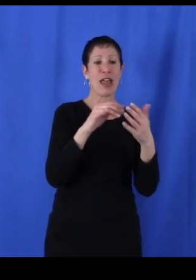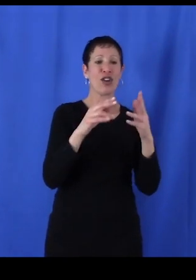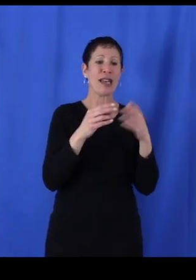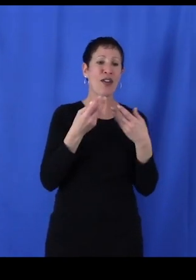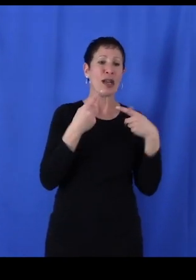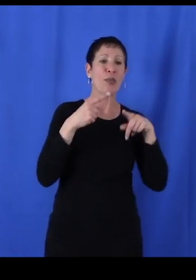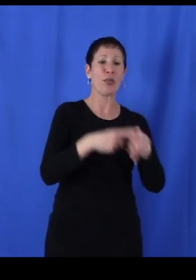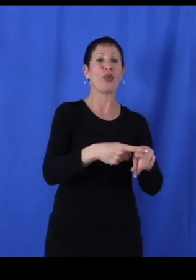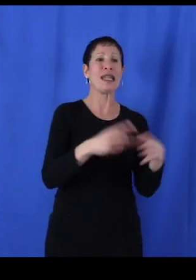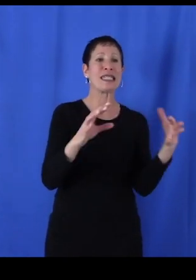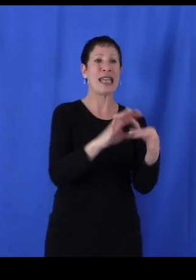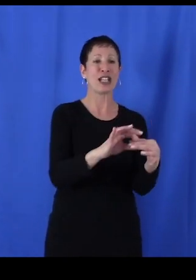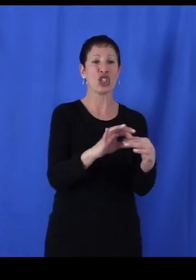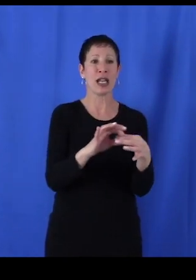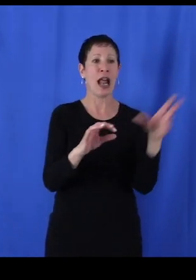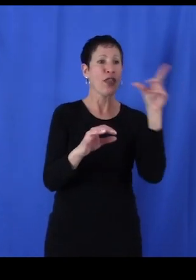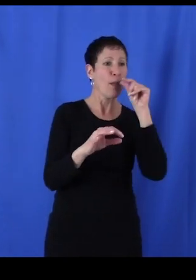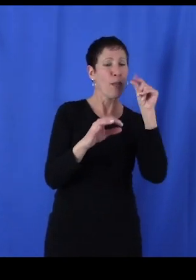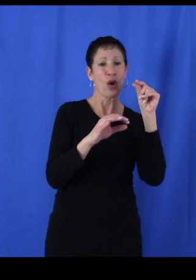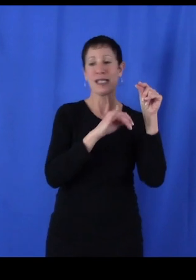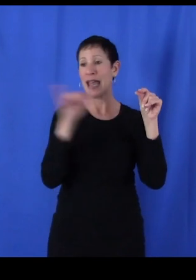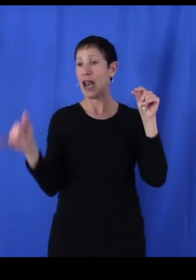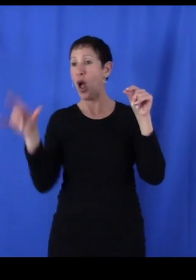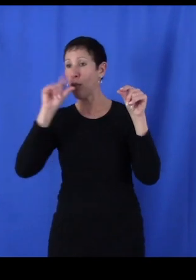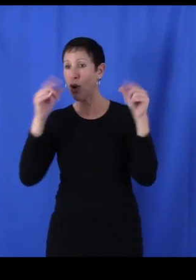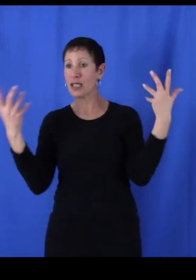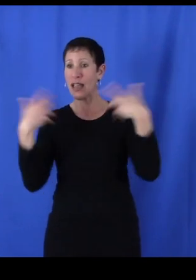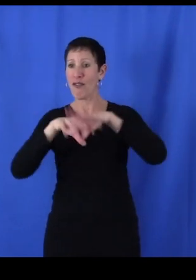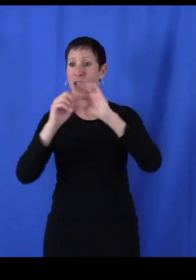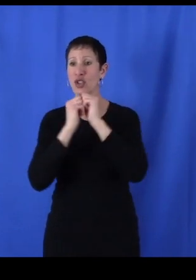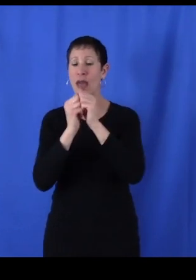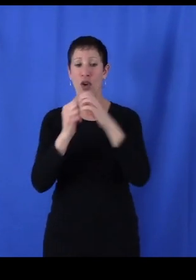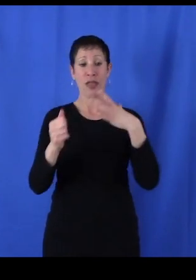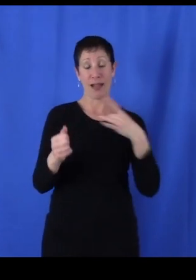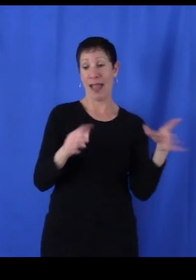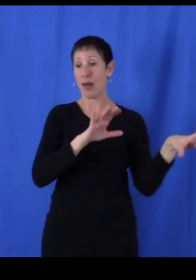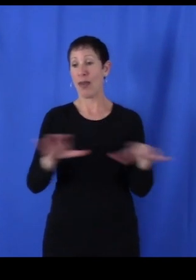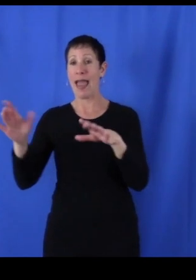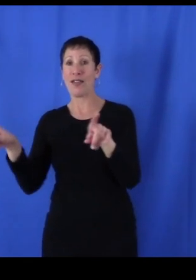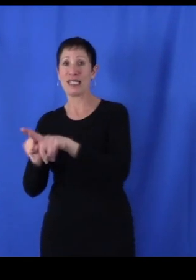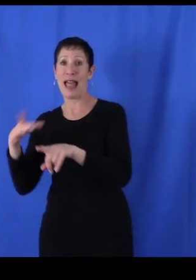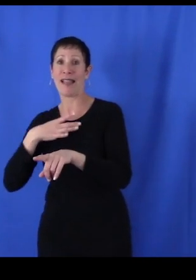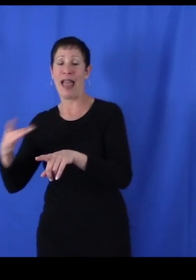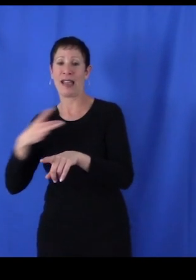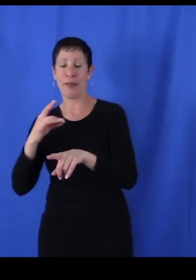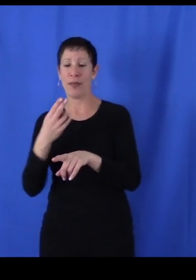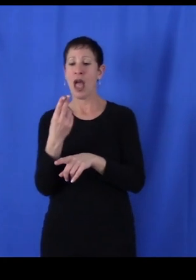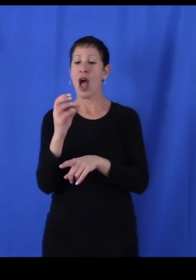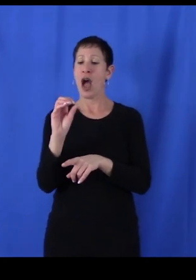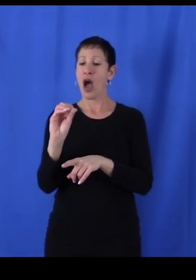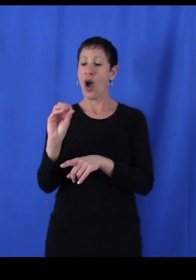feather flock together, that like acts like like. Right? Homophily